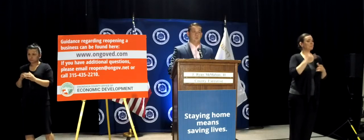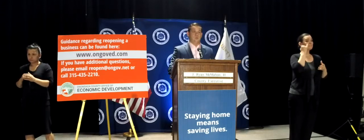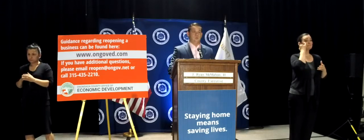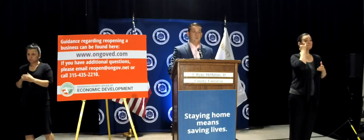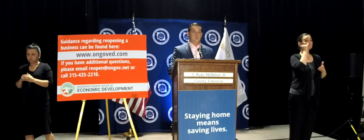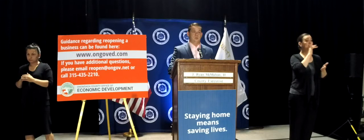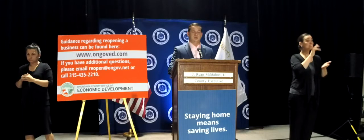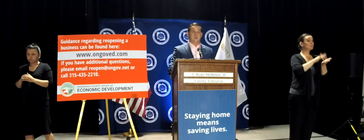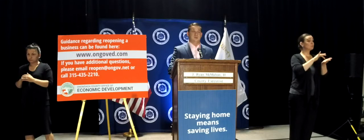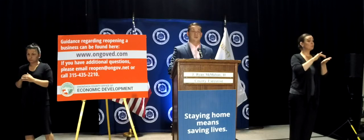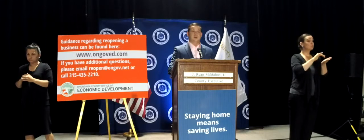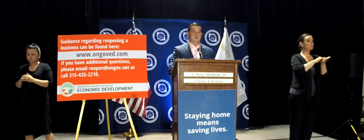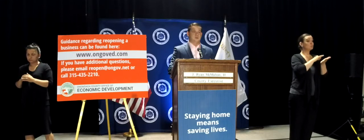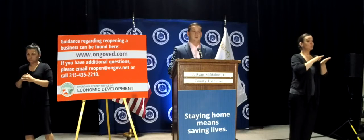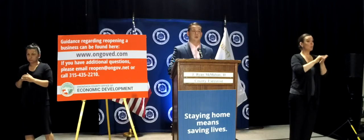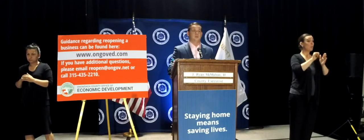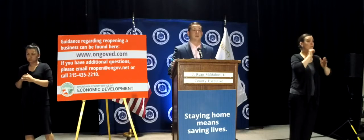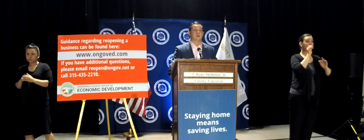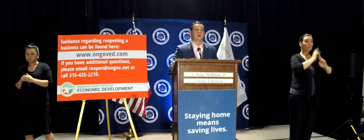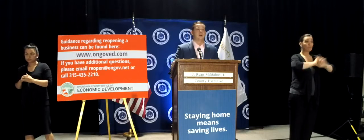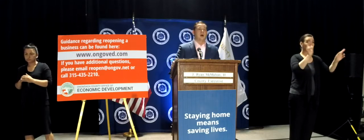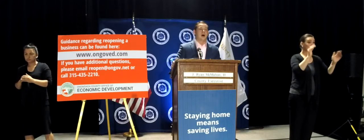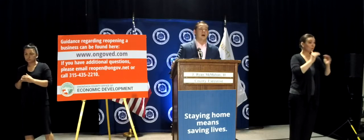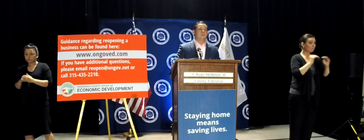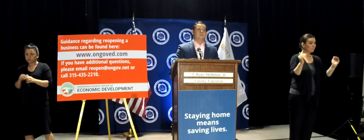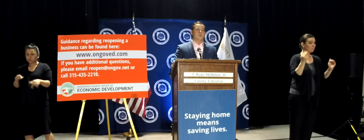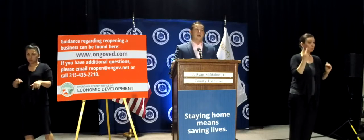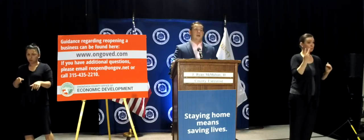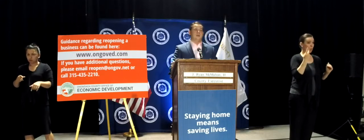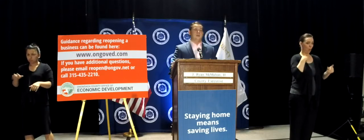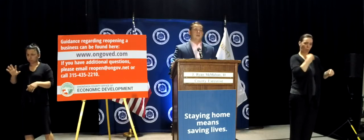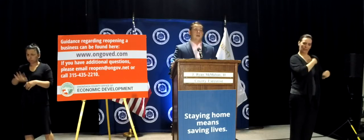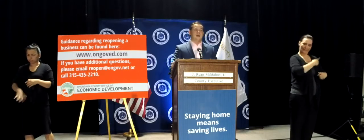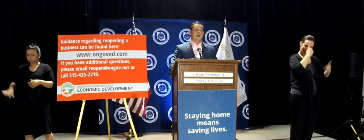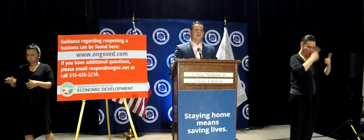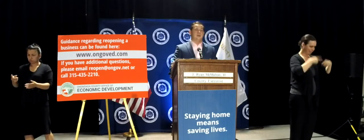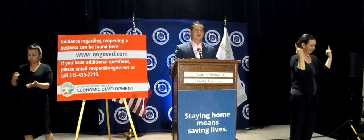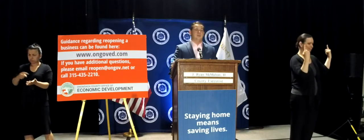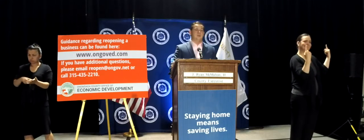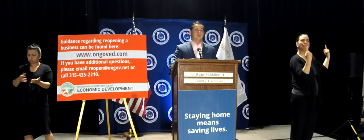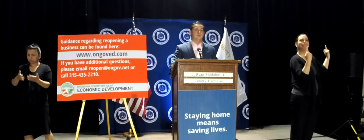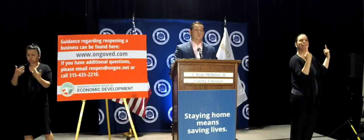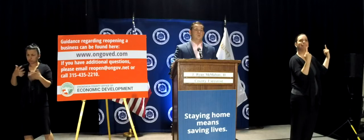2, there's going to be a serious disagreement. And then